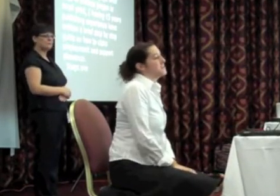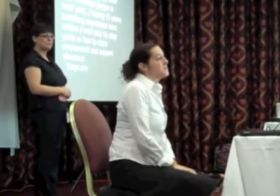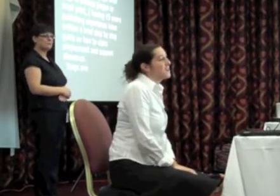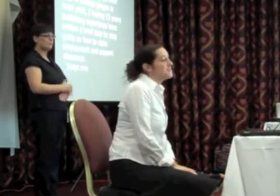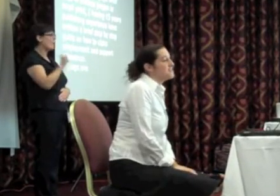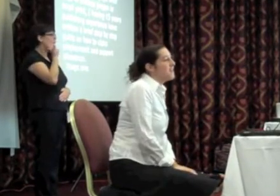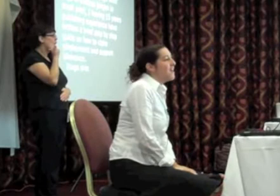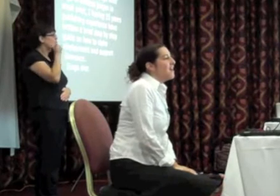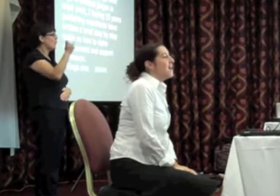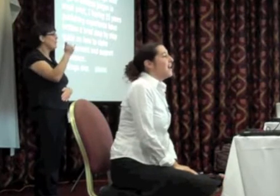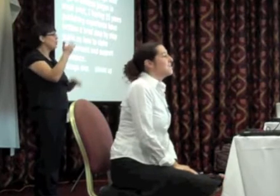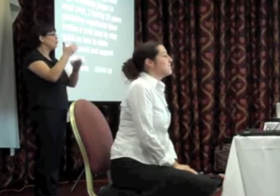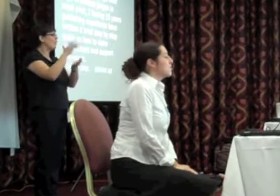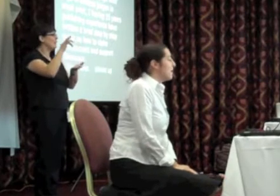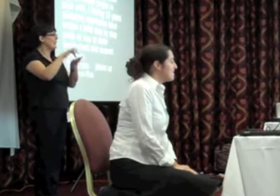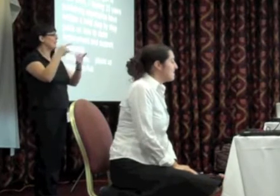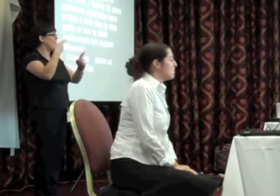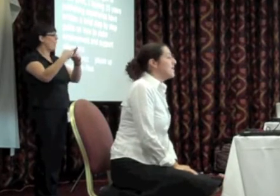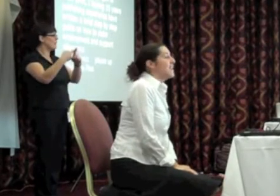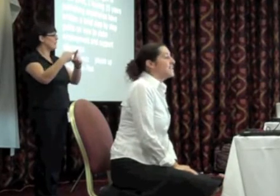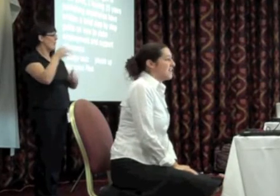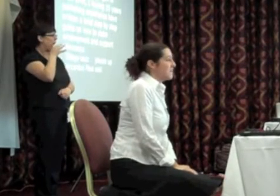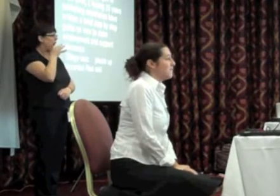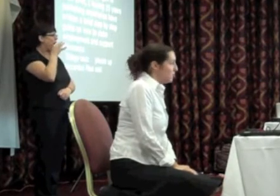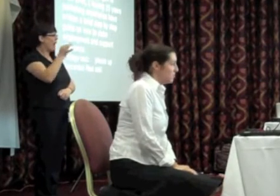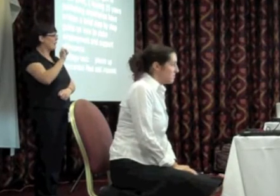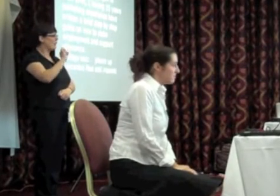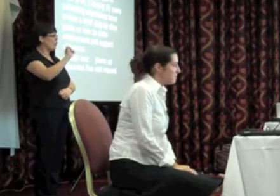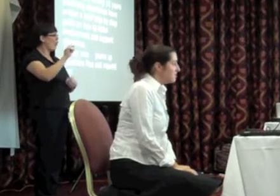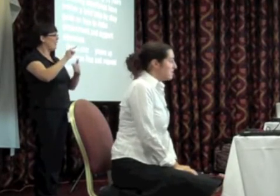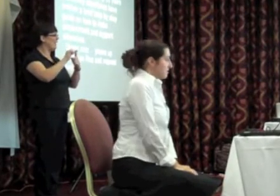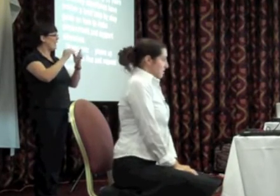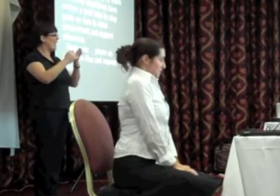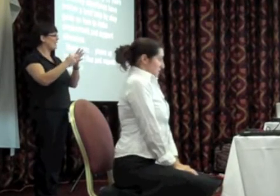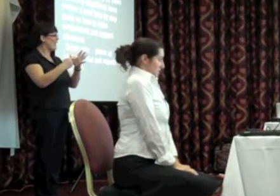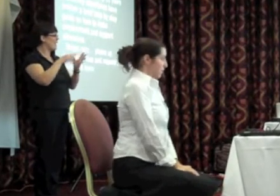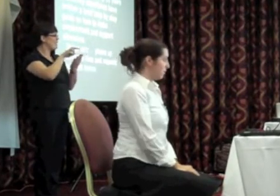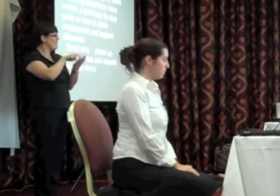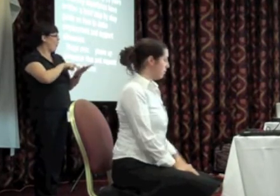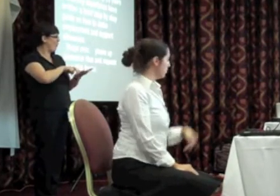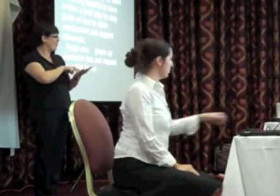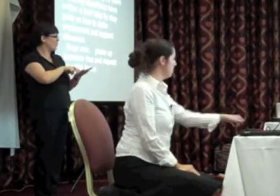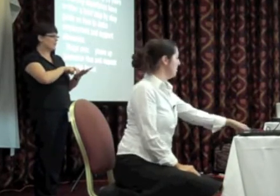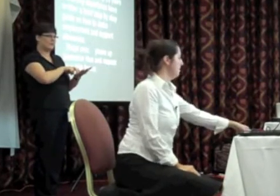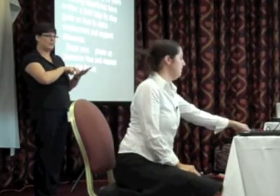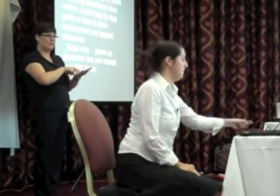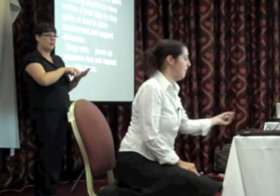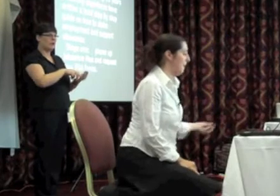Phone up Job Centre Plus and request your ESA forms.